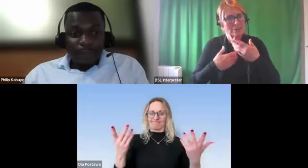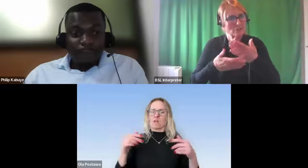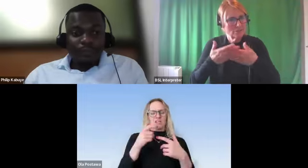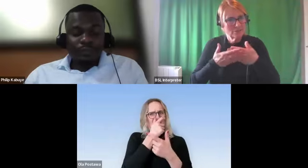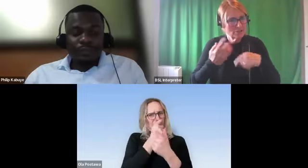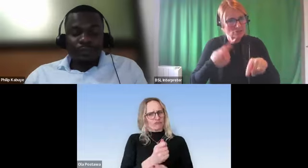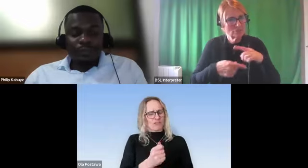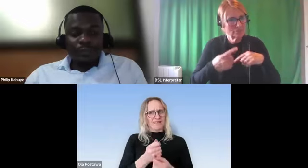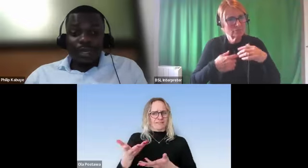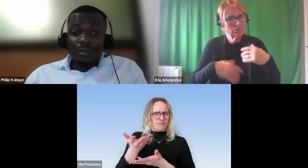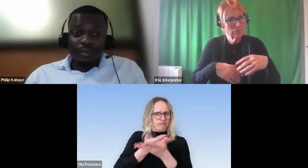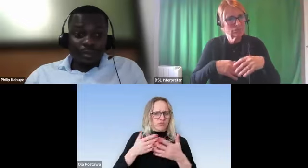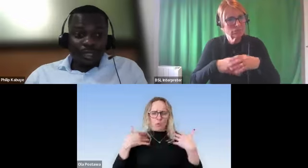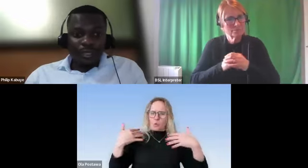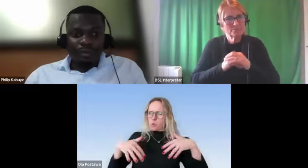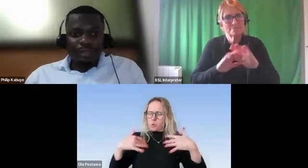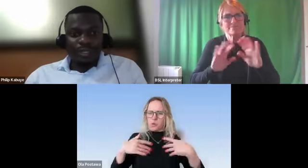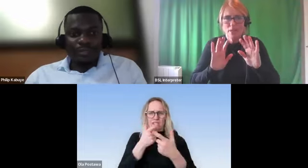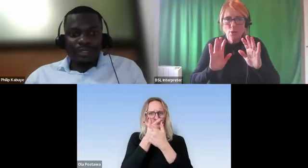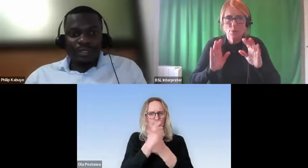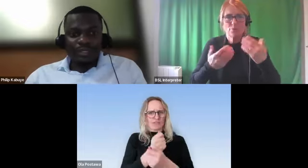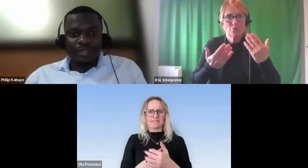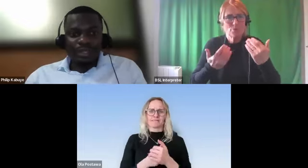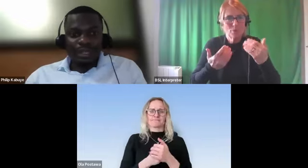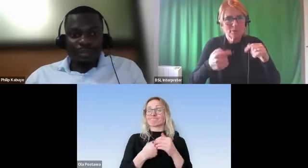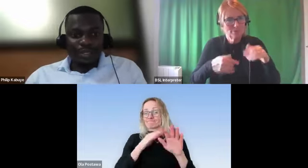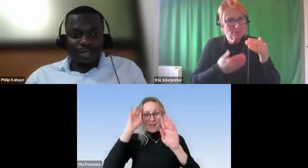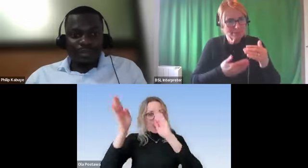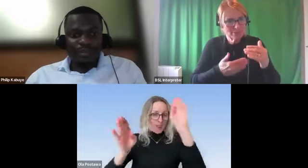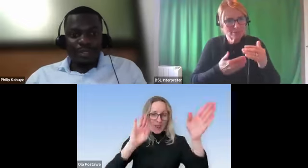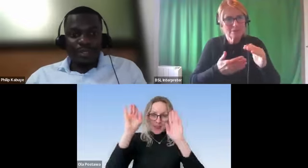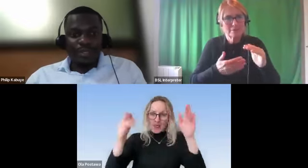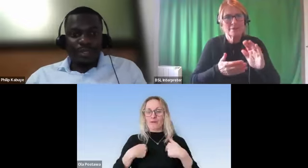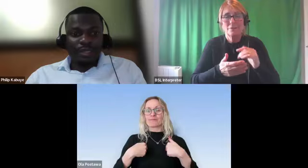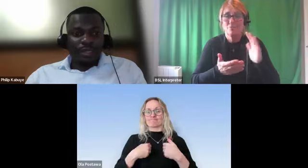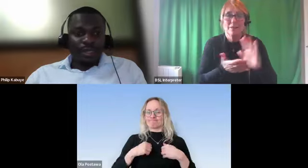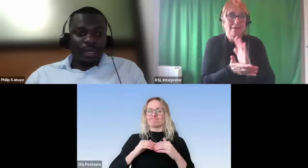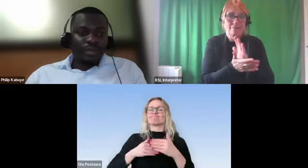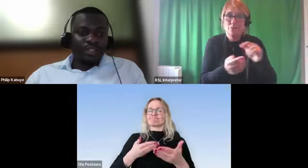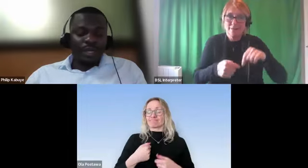conversation. Hello, everyone. Welcome to the session today. Happy to be here